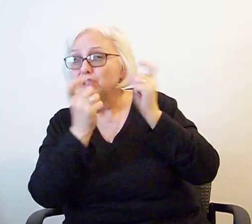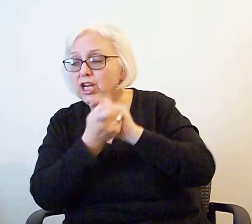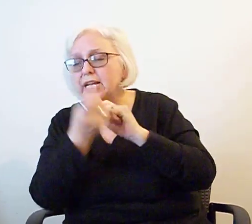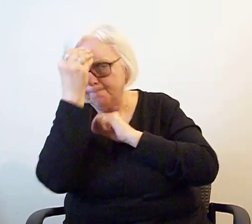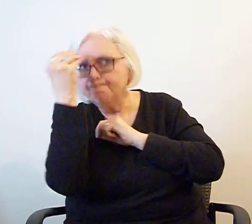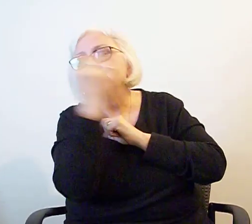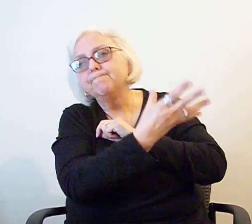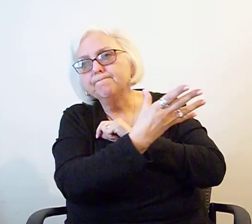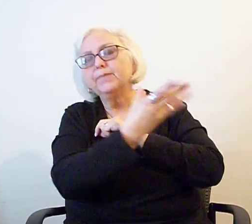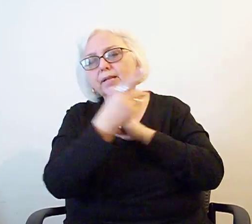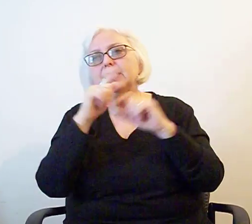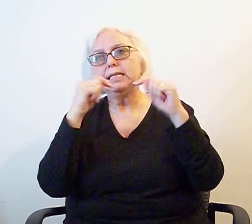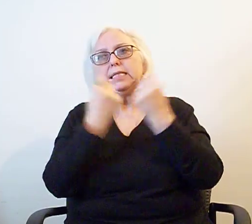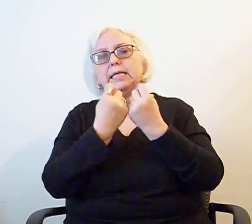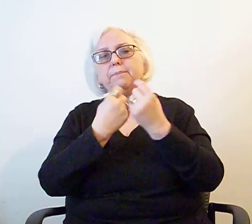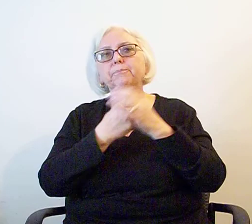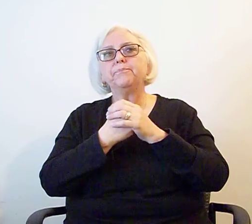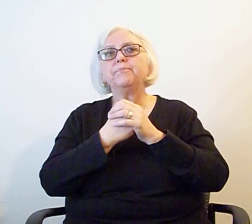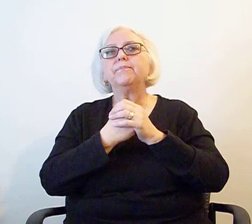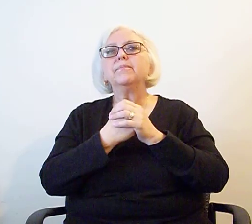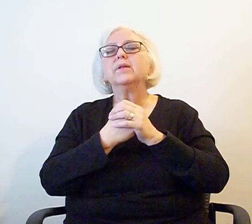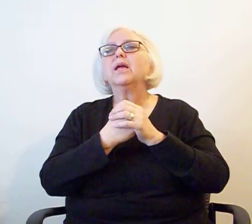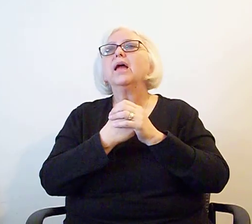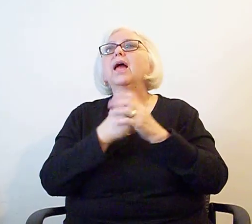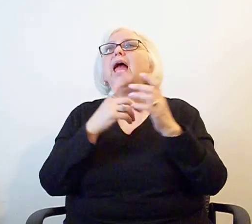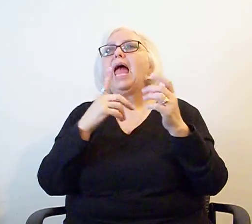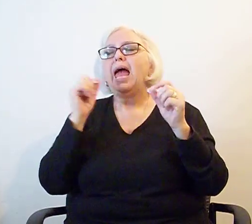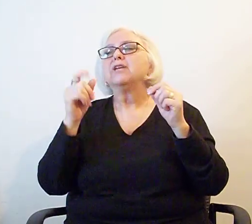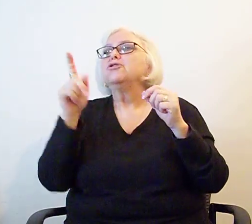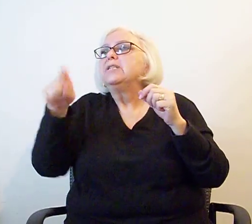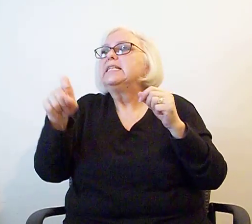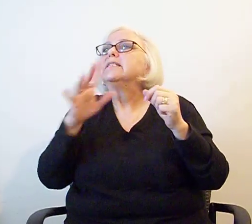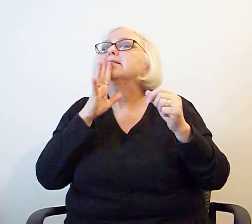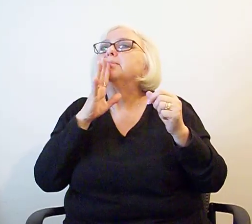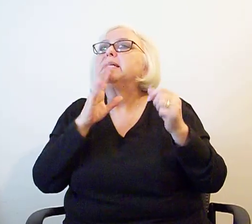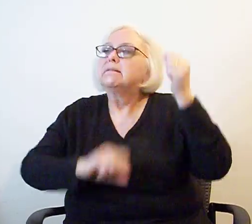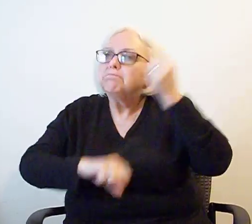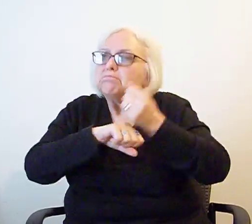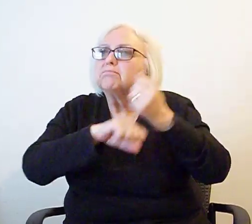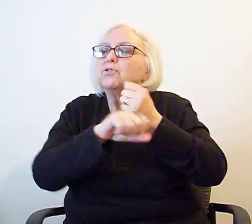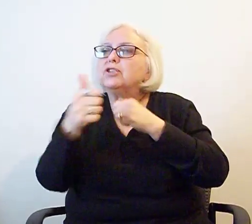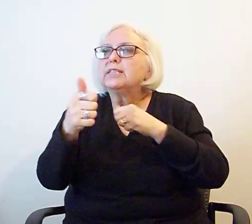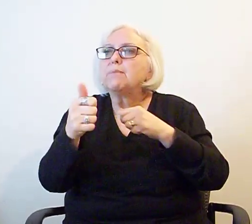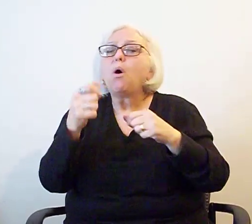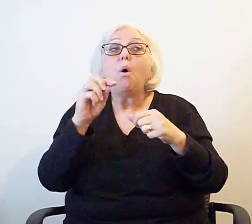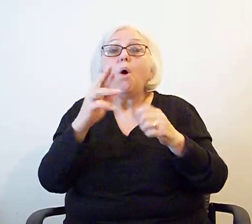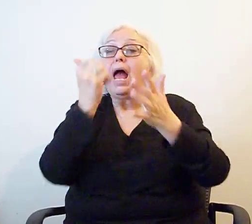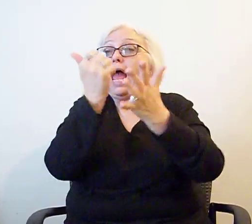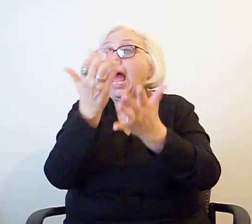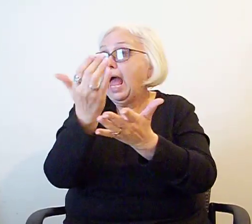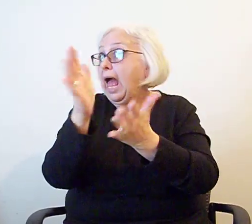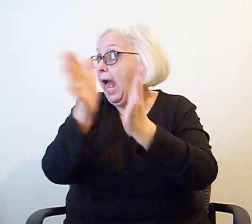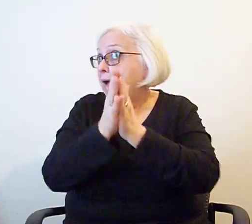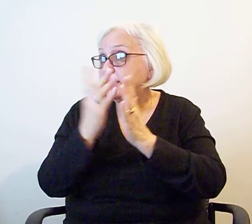and to advocate for yourself or ask someone to help you advocate for yourself.